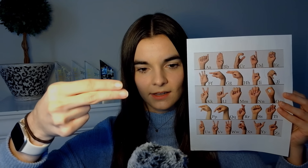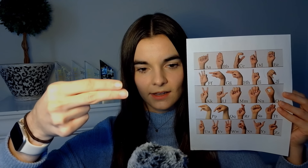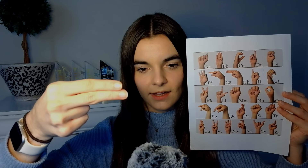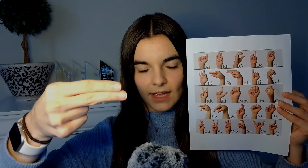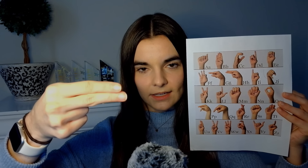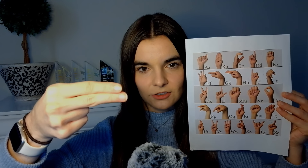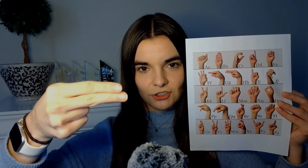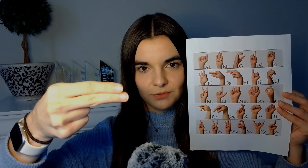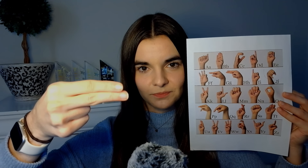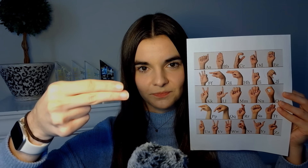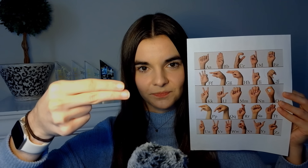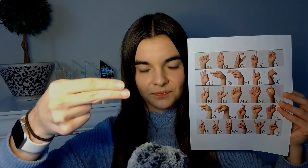H.